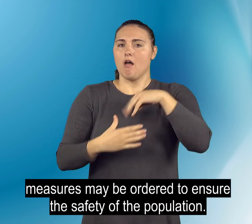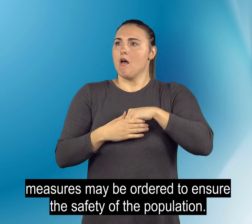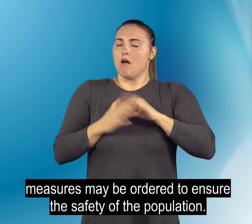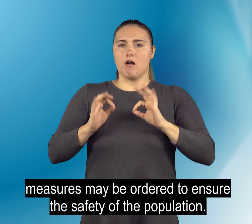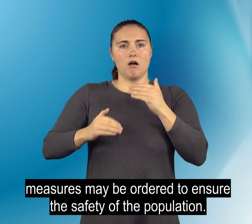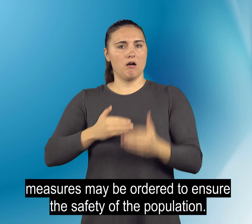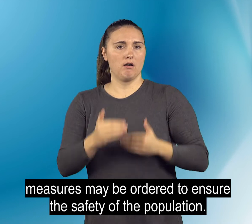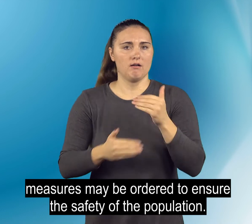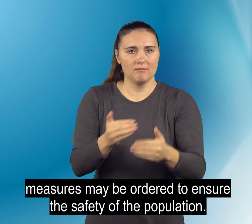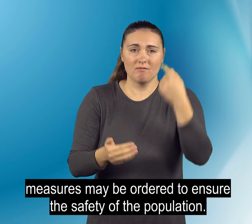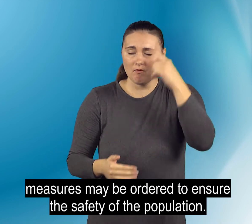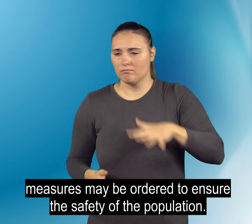population.